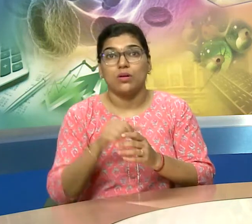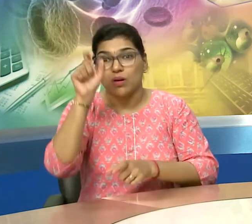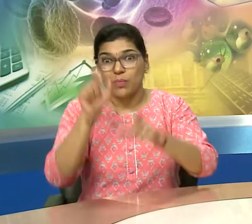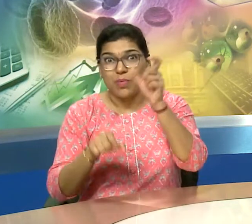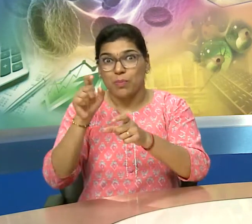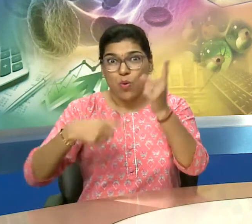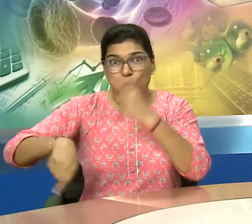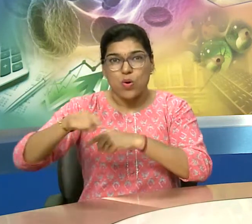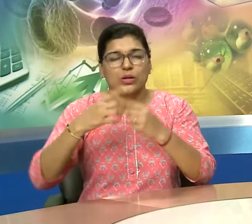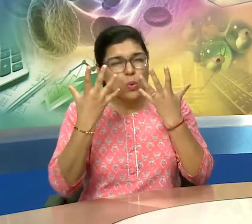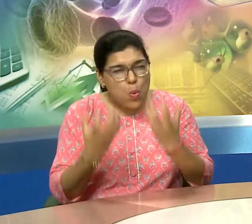This is the third point.